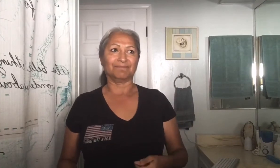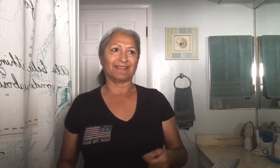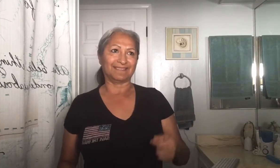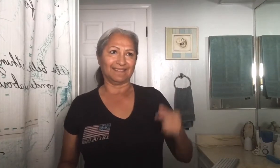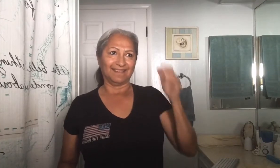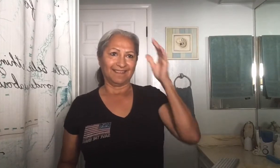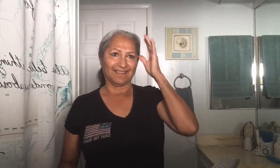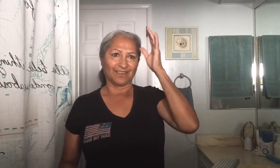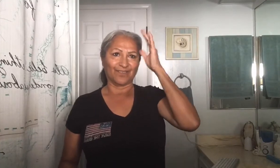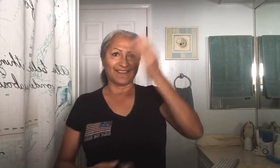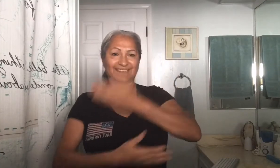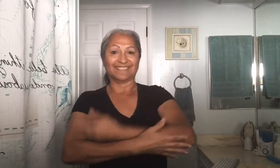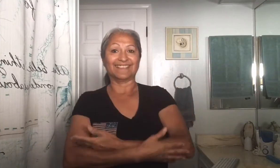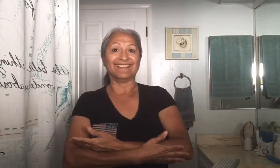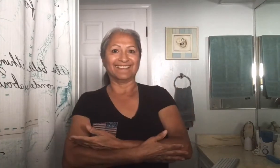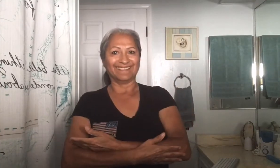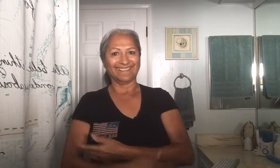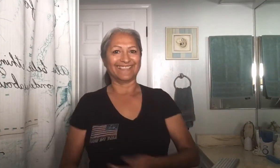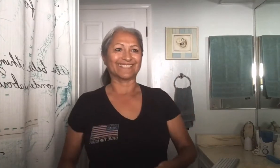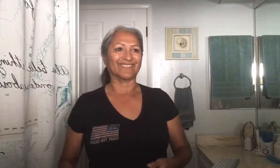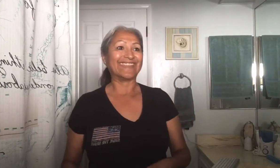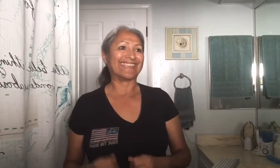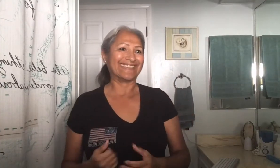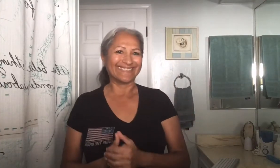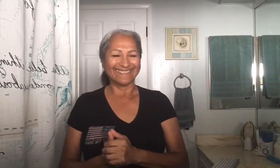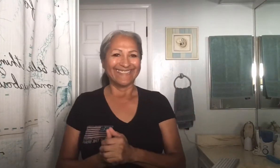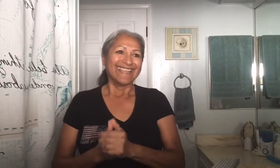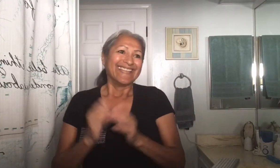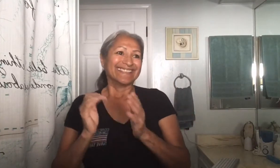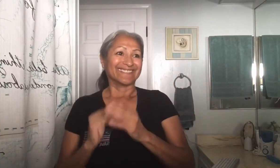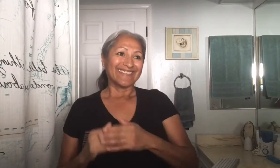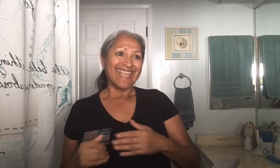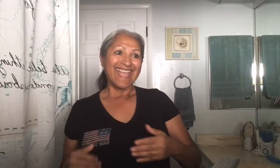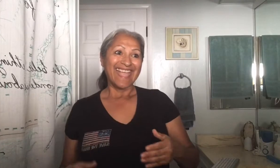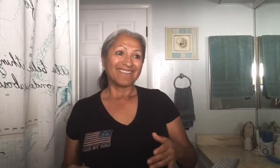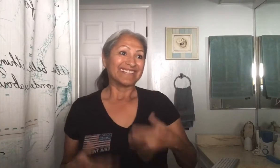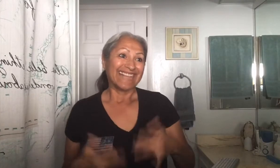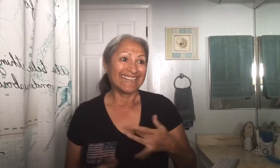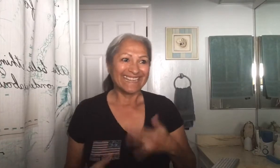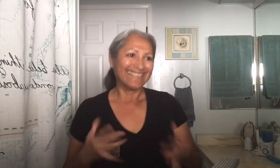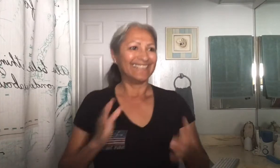expecting a grandson this weekend. So yay, excited. Okay.